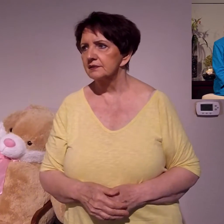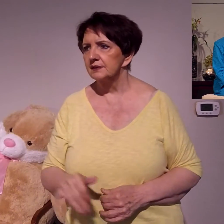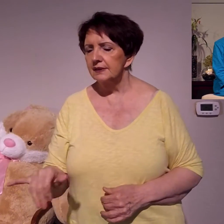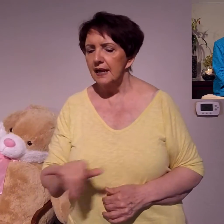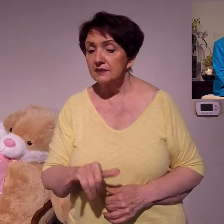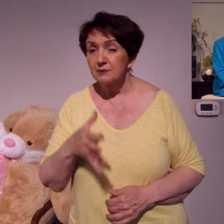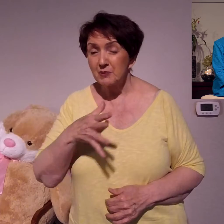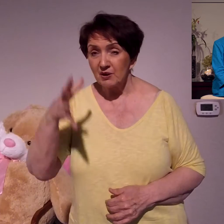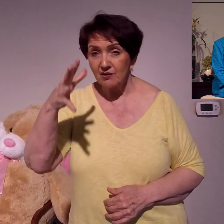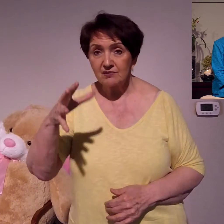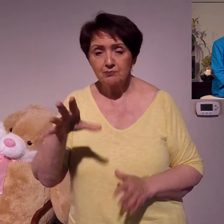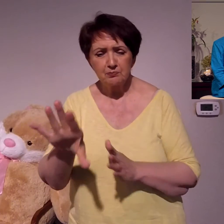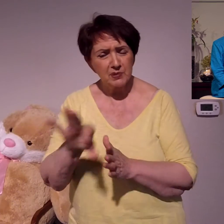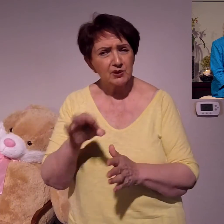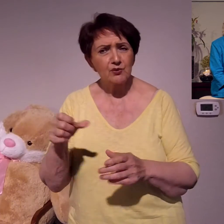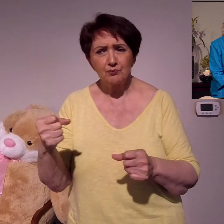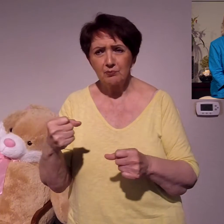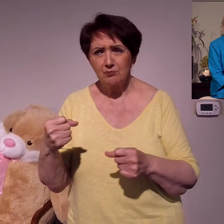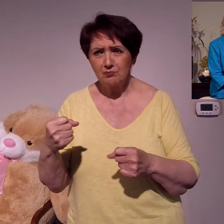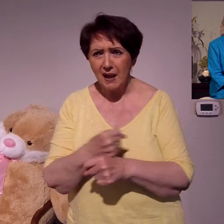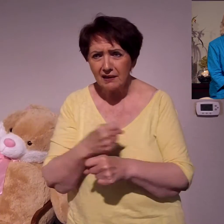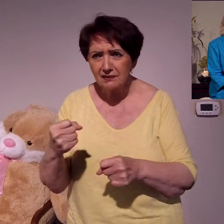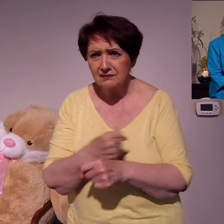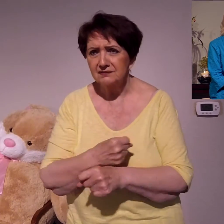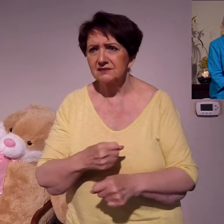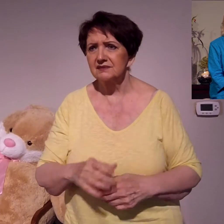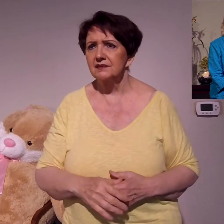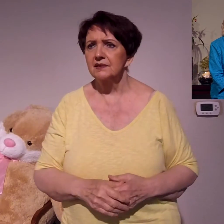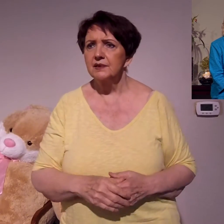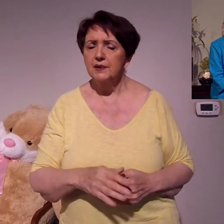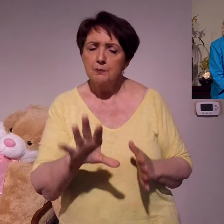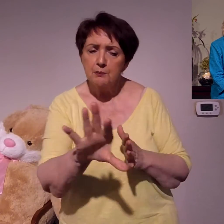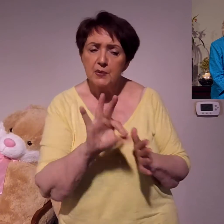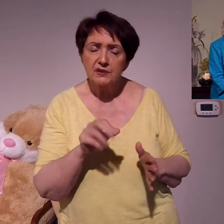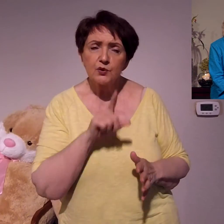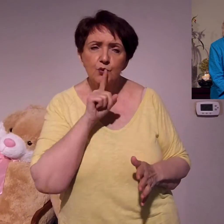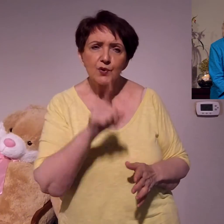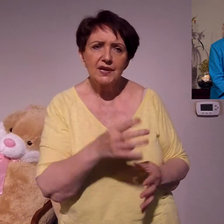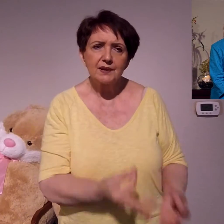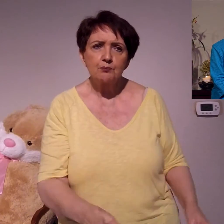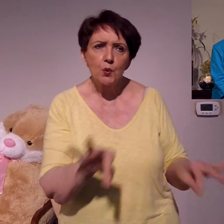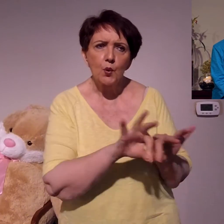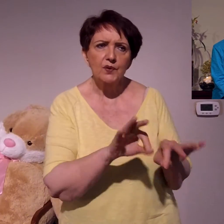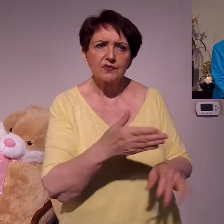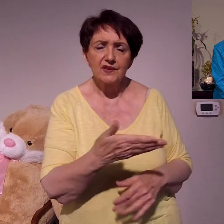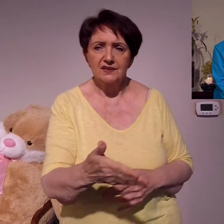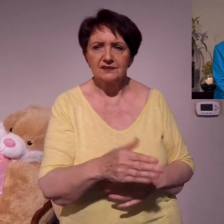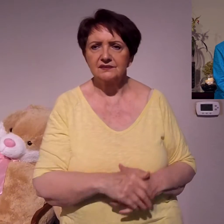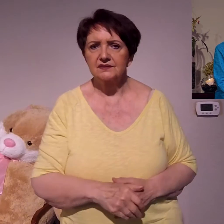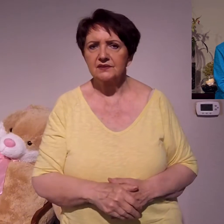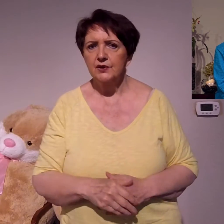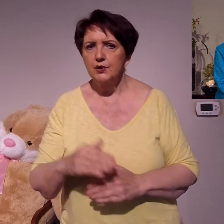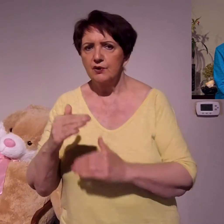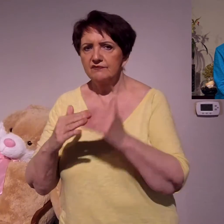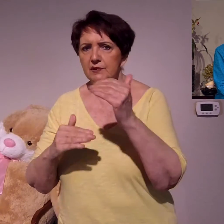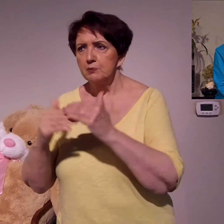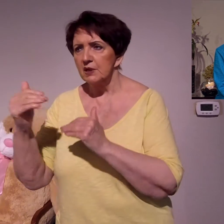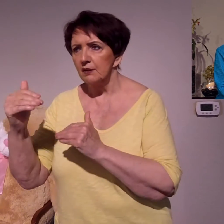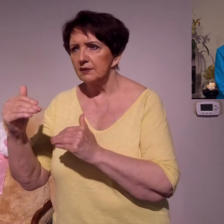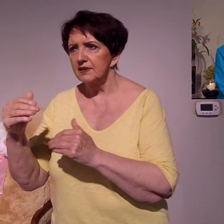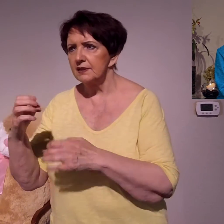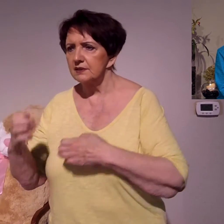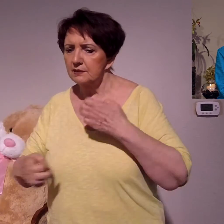Well, they looked at me funny. Well, they did that. Well, I don't know. Well, do we have to talk about everything? Everything? Oh my gosh. No, we do not.